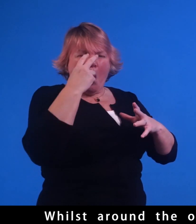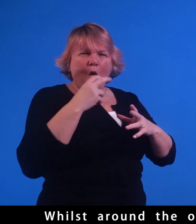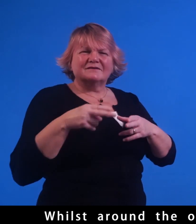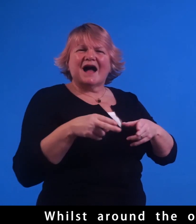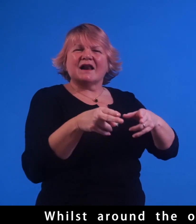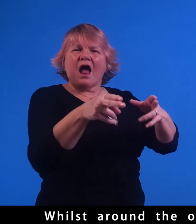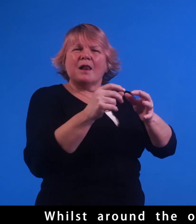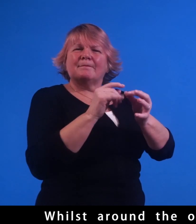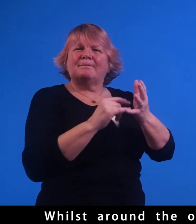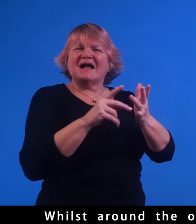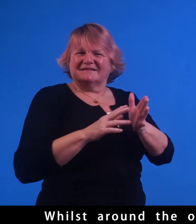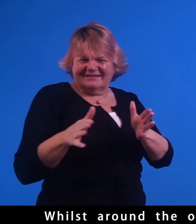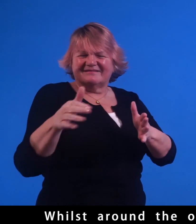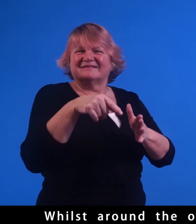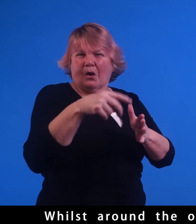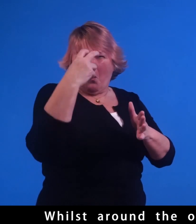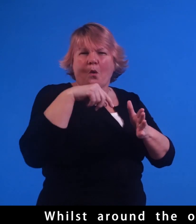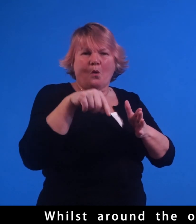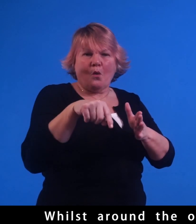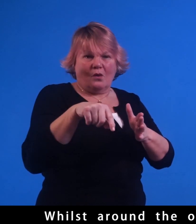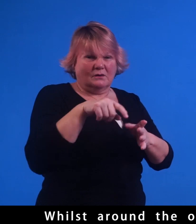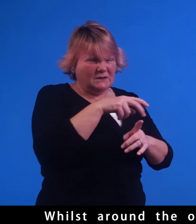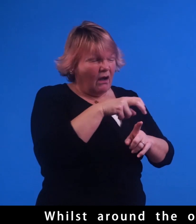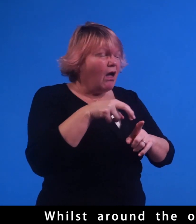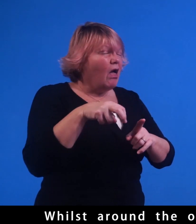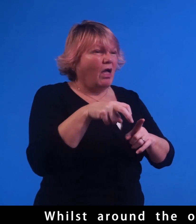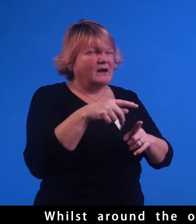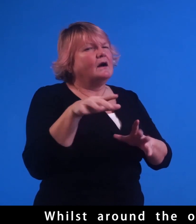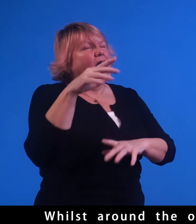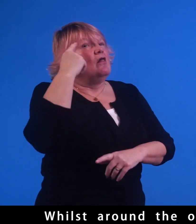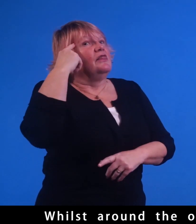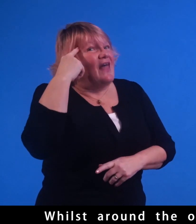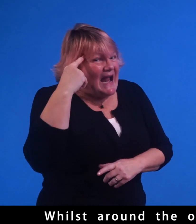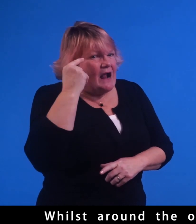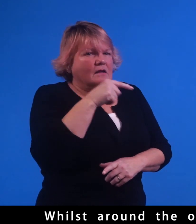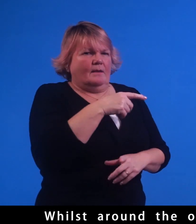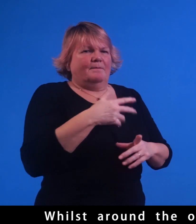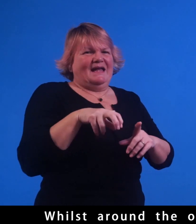Whilst around the old canal basin, it's thought that he fell into the canal and drowned.